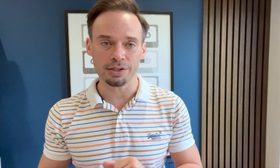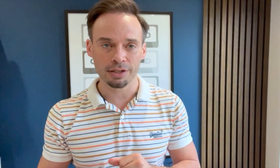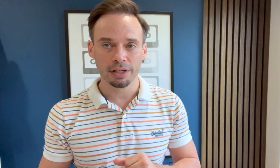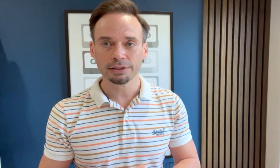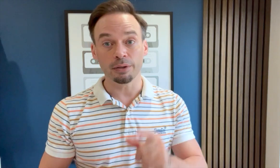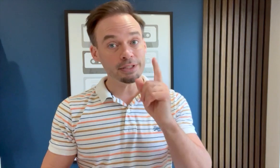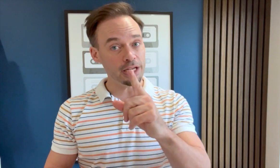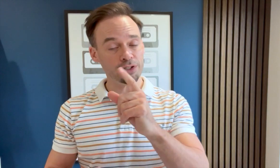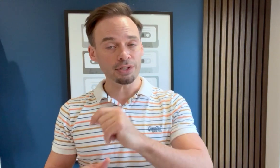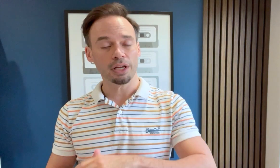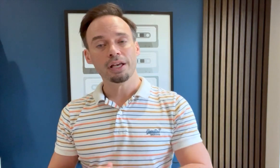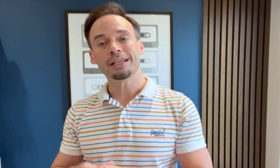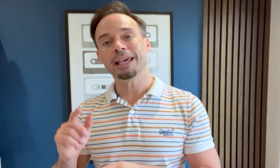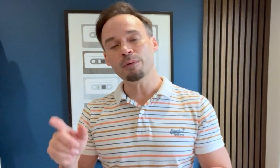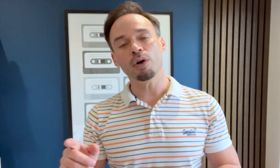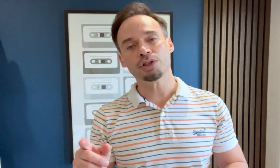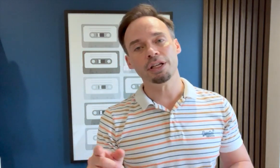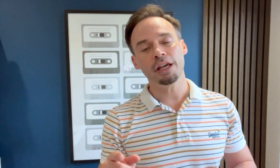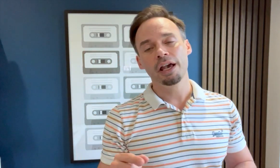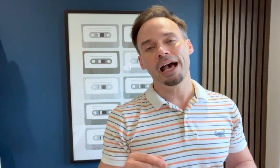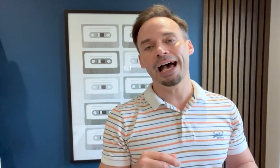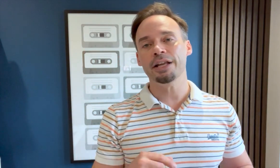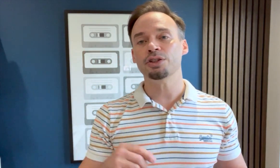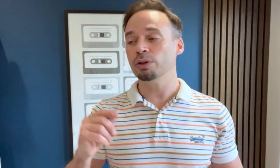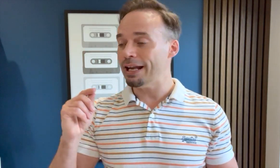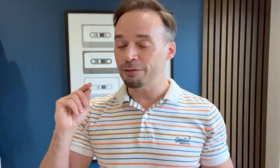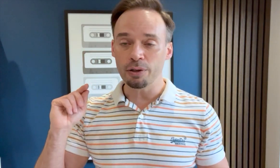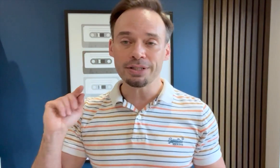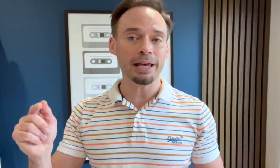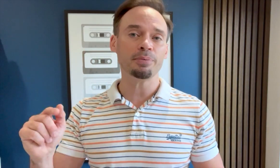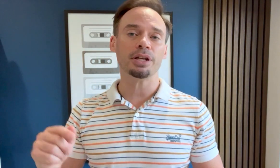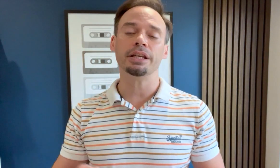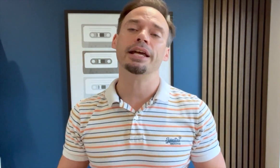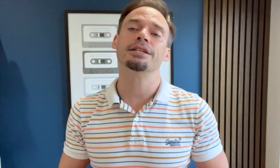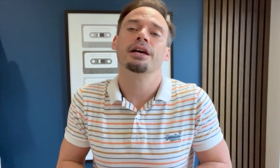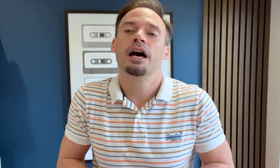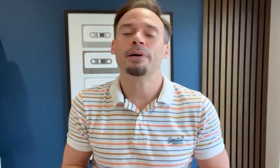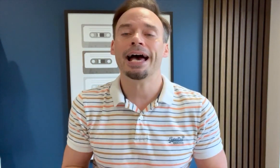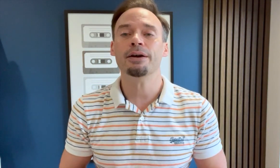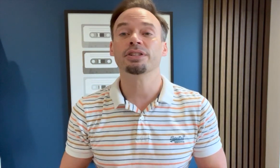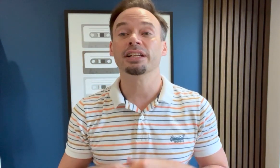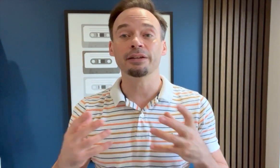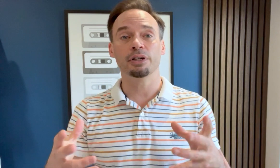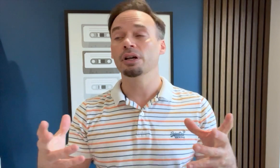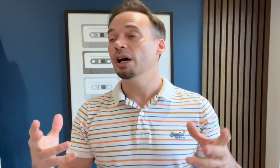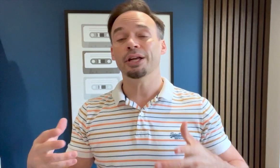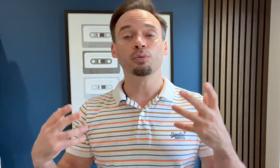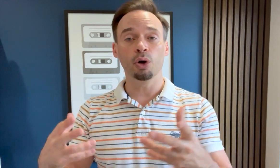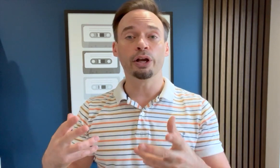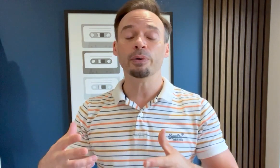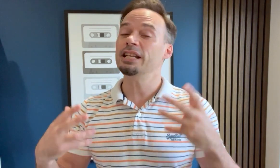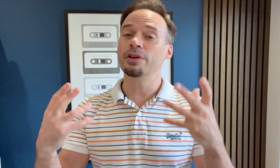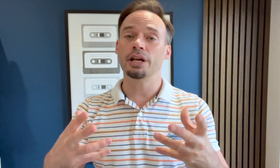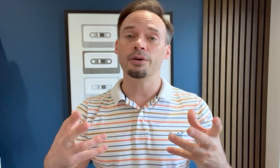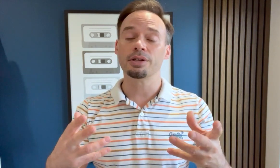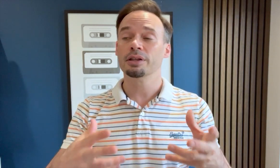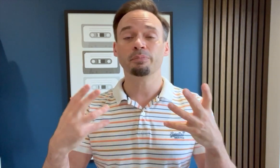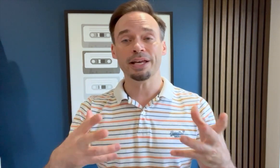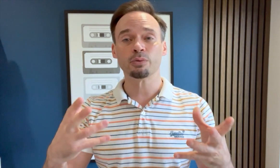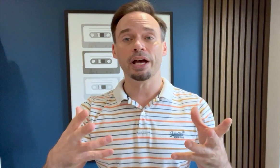so teachers keep watching and you'll get a few tips at the end about how to deliver and work with these videos the best way